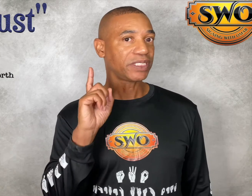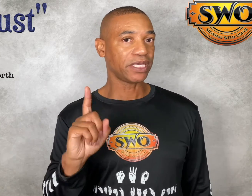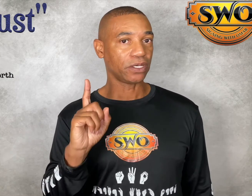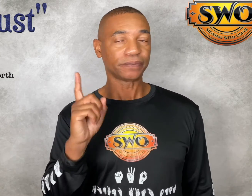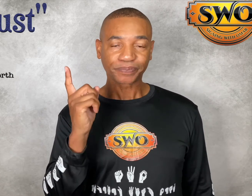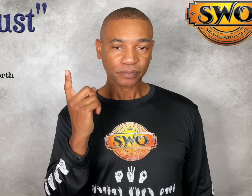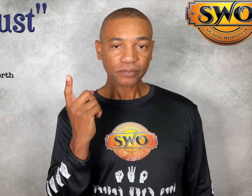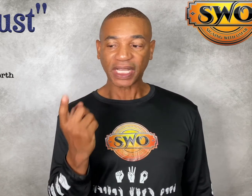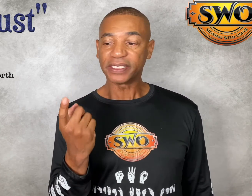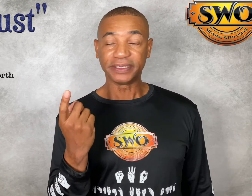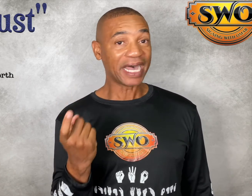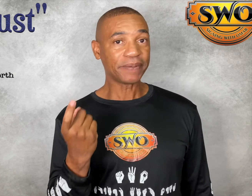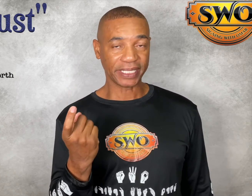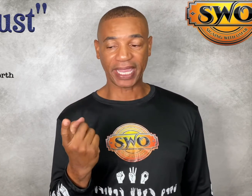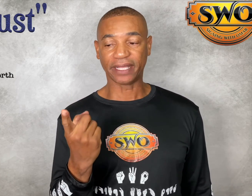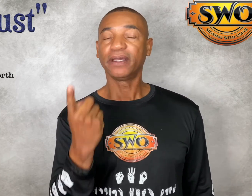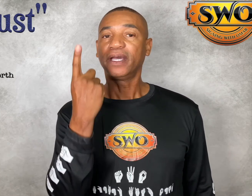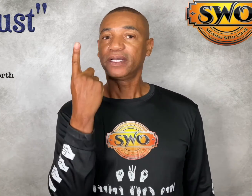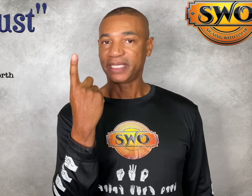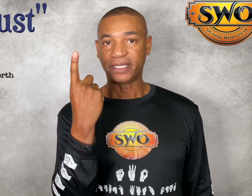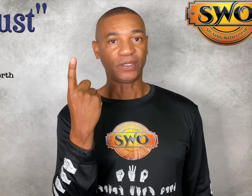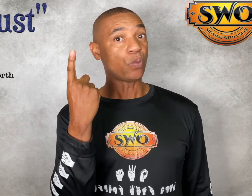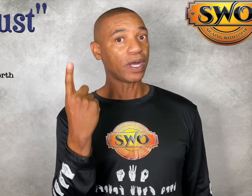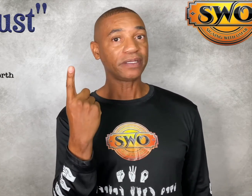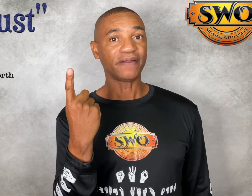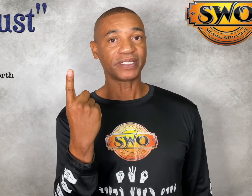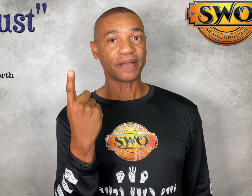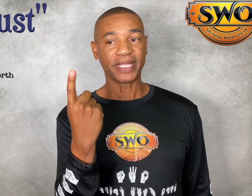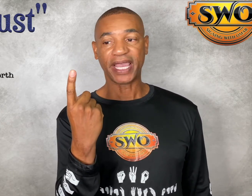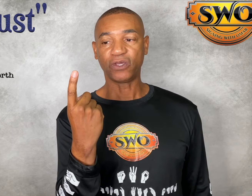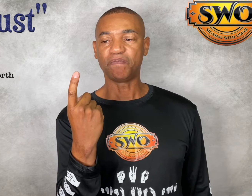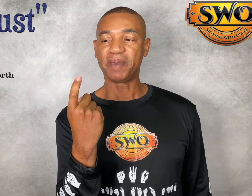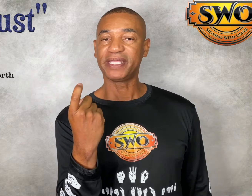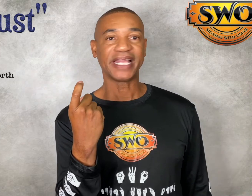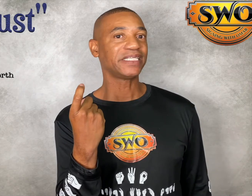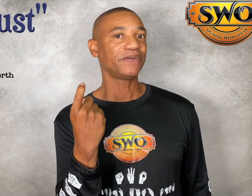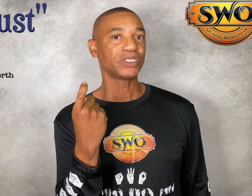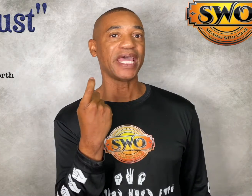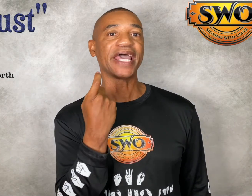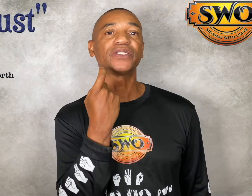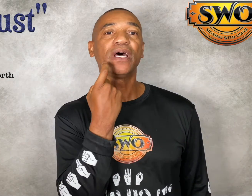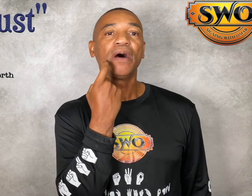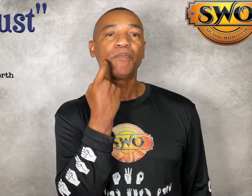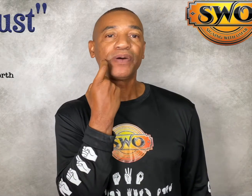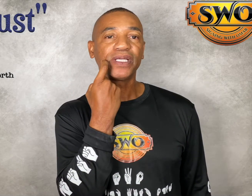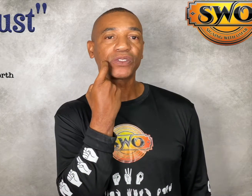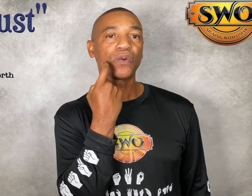your dominant hand, take the 1 of the dominant hand, you bend it as if it's an X, put it towards